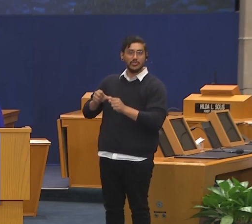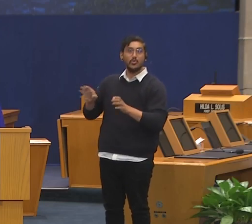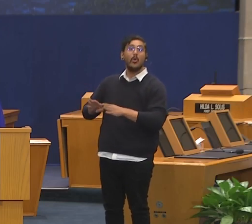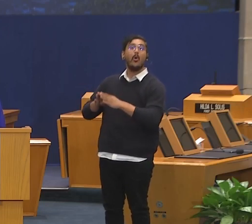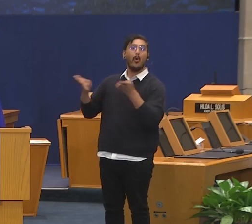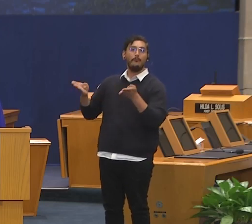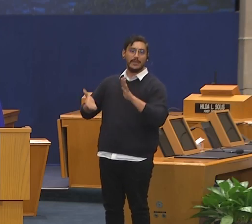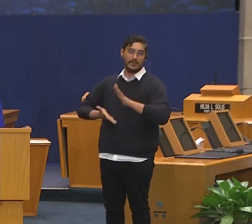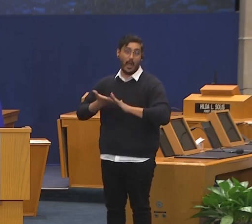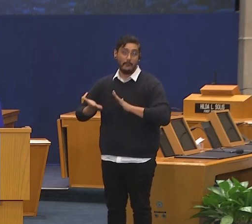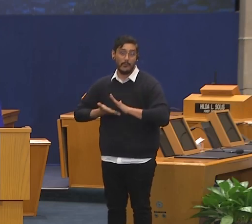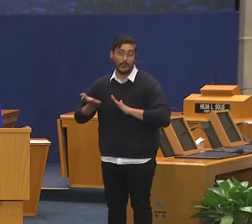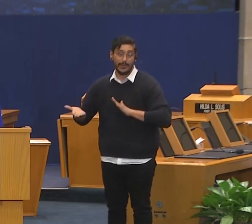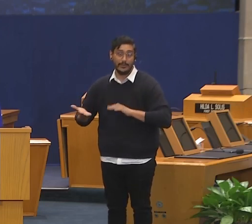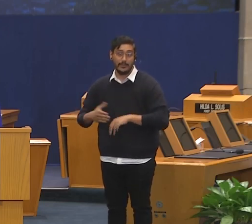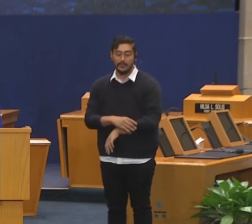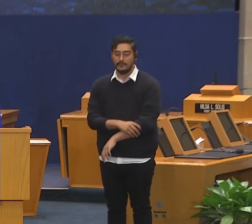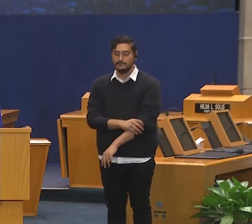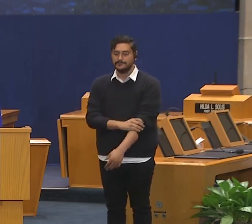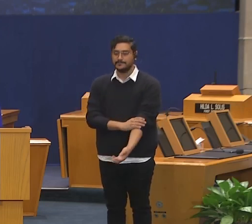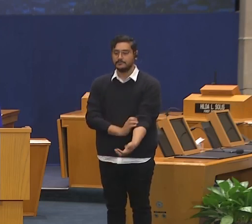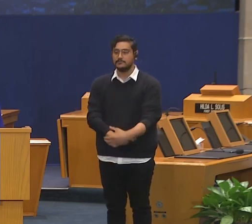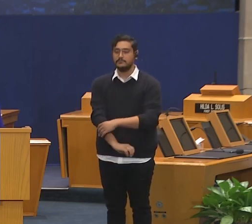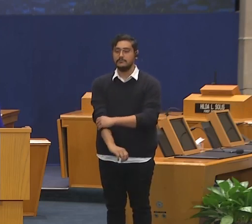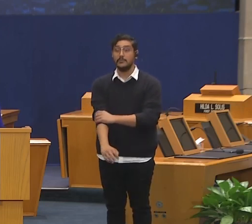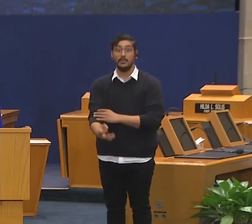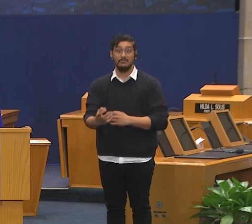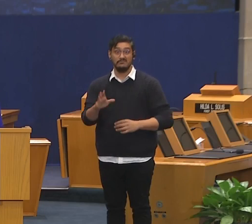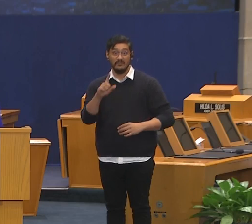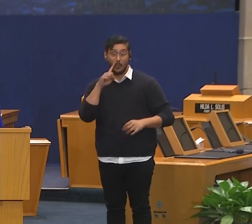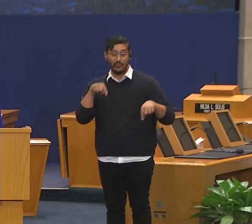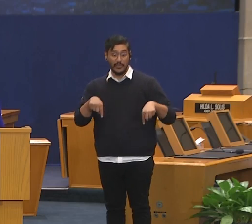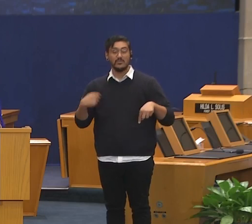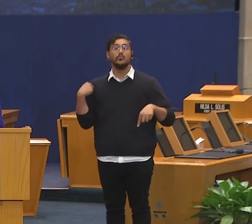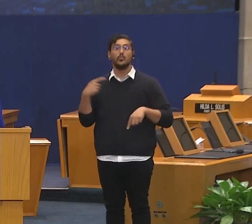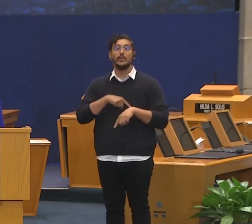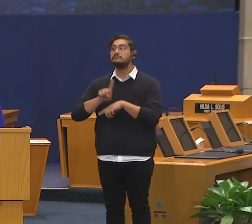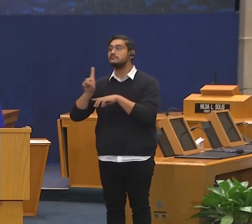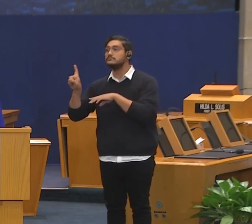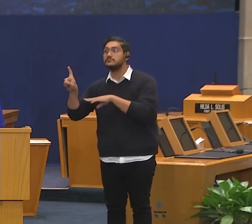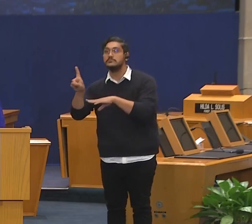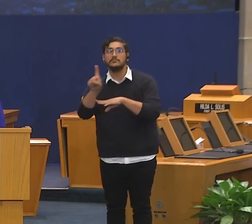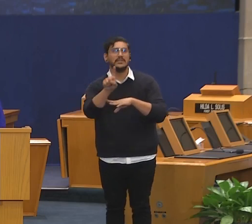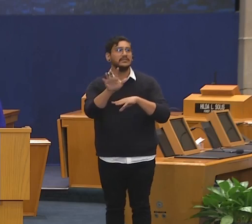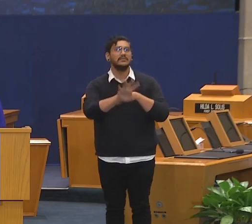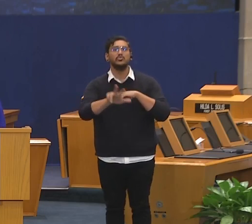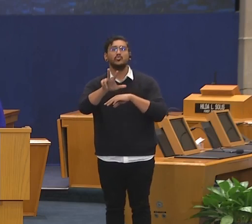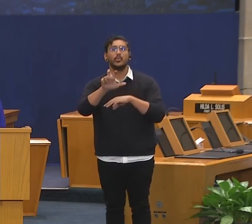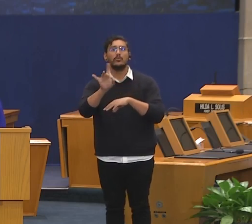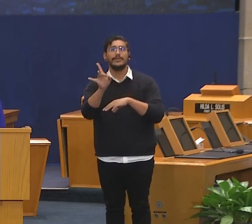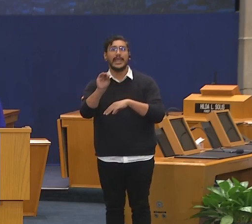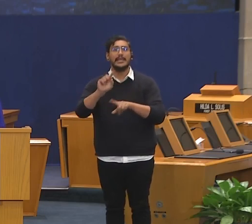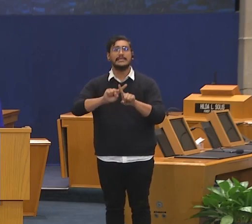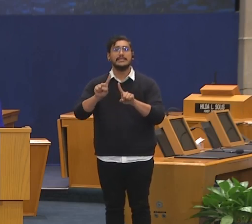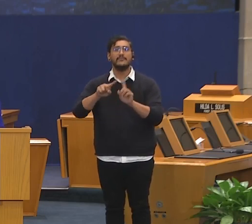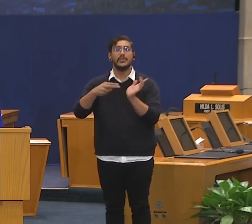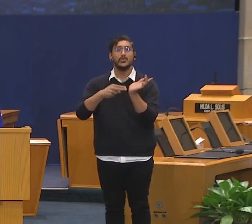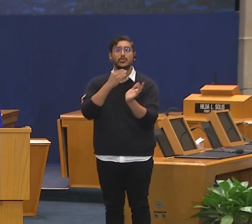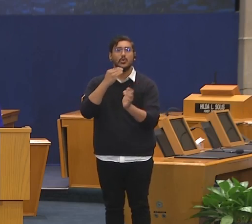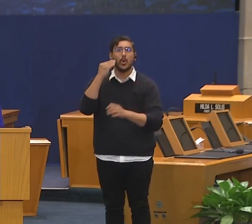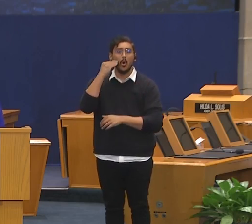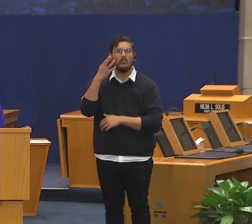operating. In this case, we went out, we surveyed every single 380 nursing homes and intermediate